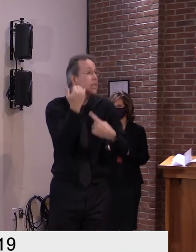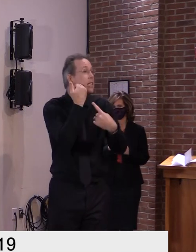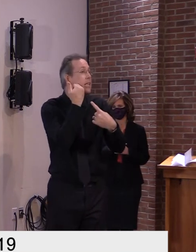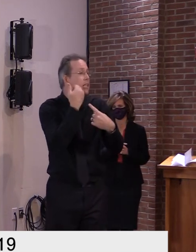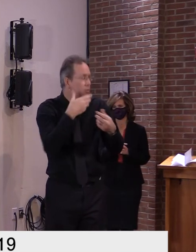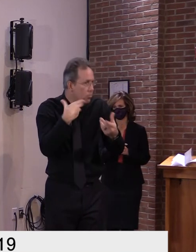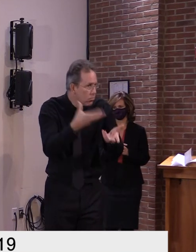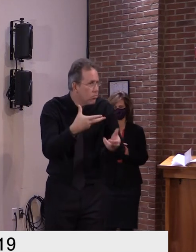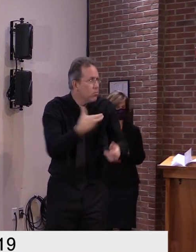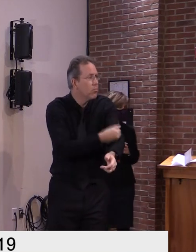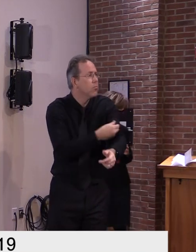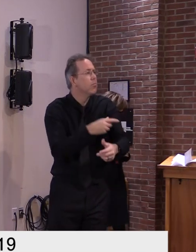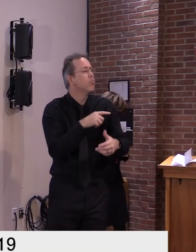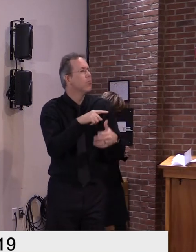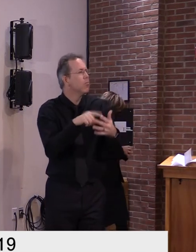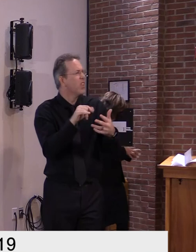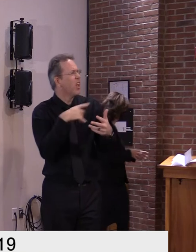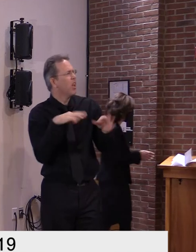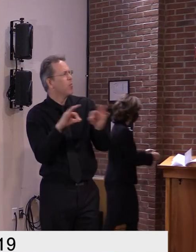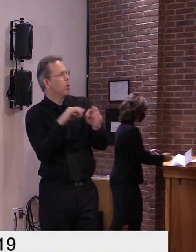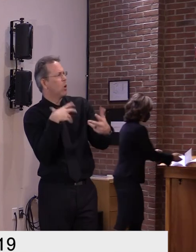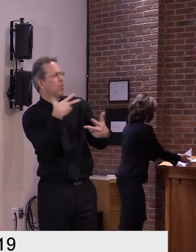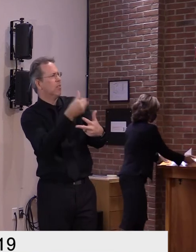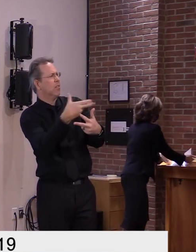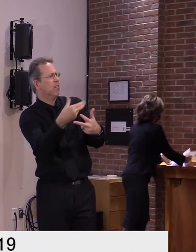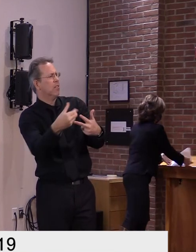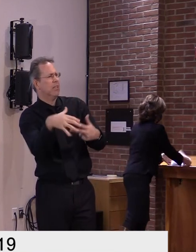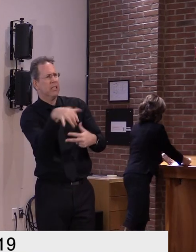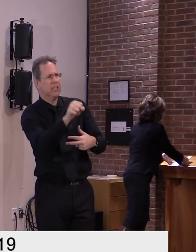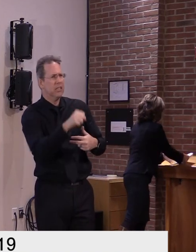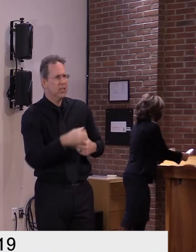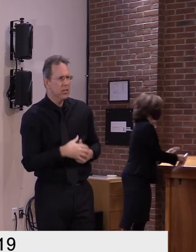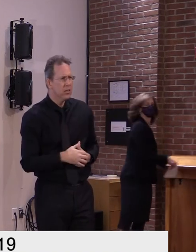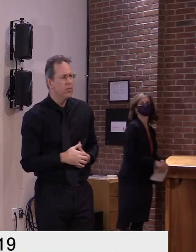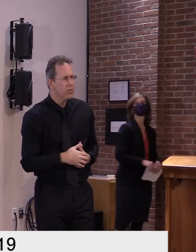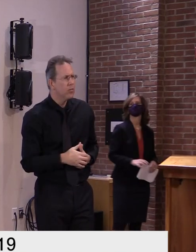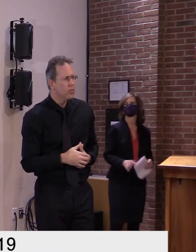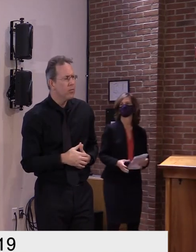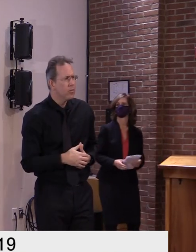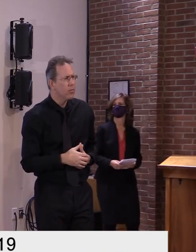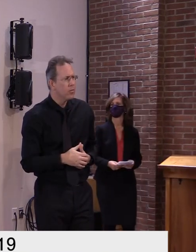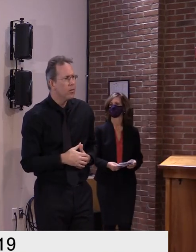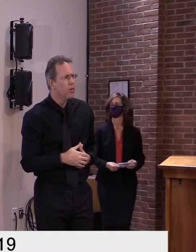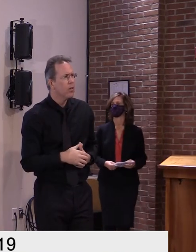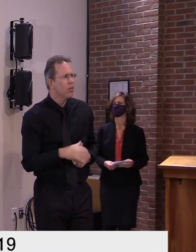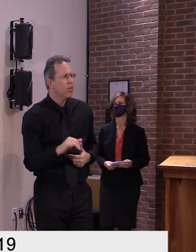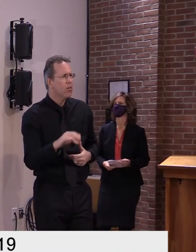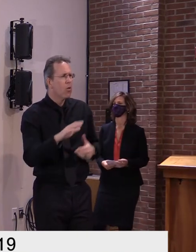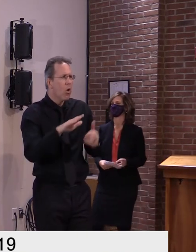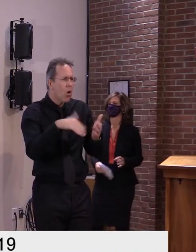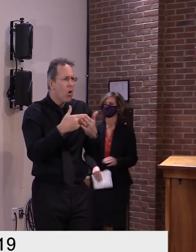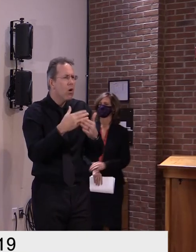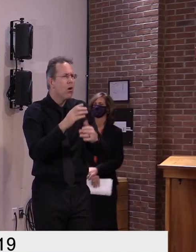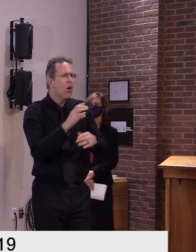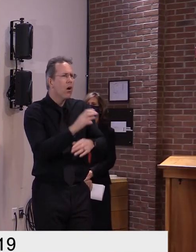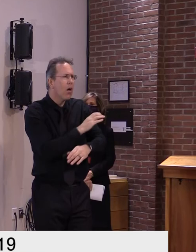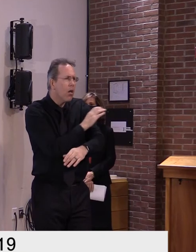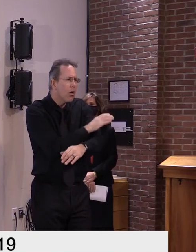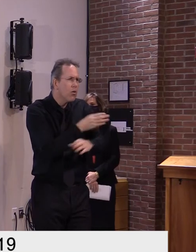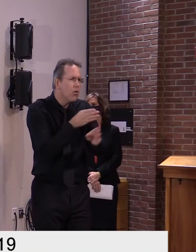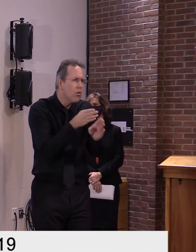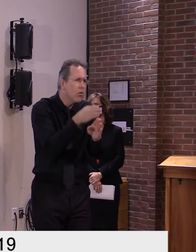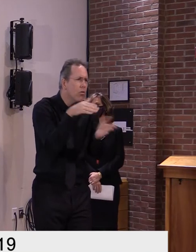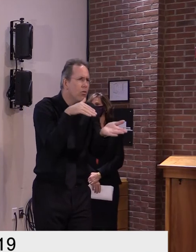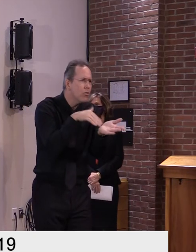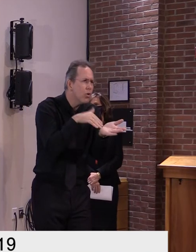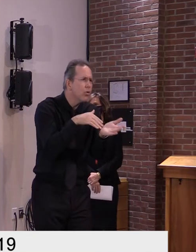this afternoon so that all the clinicians and hospitals in the state will be aware of how to